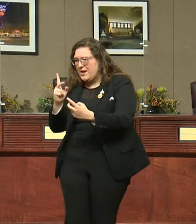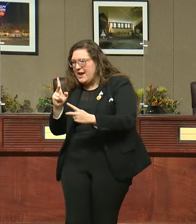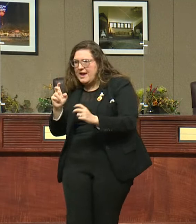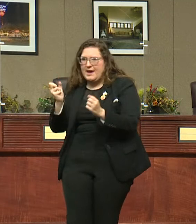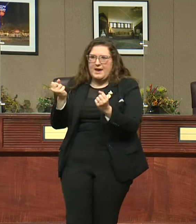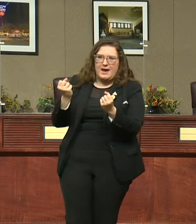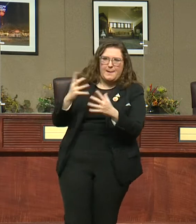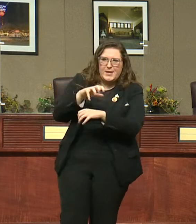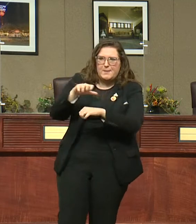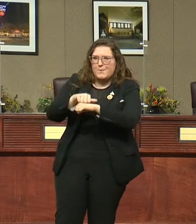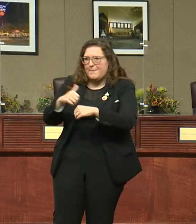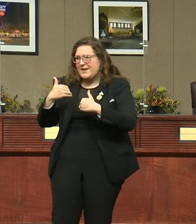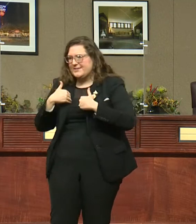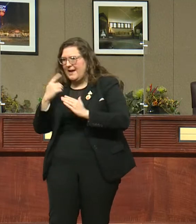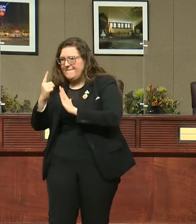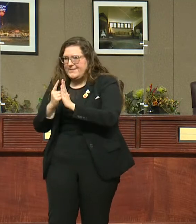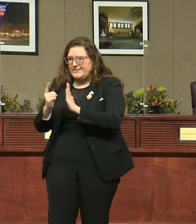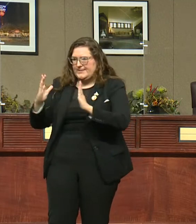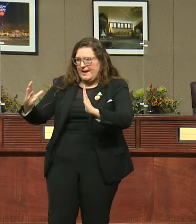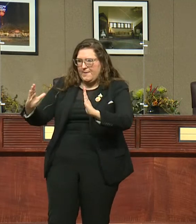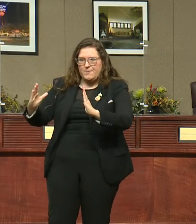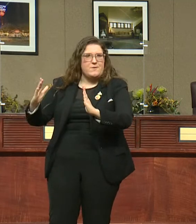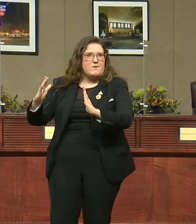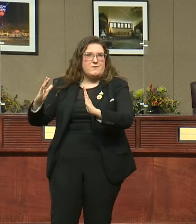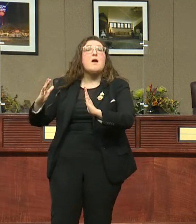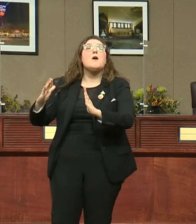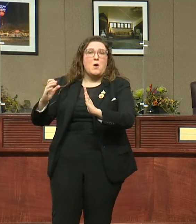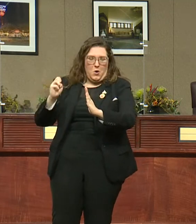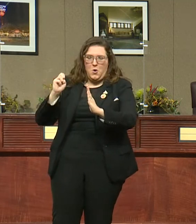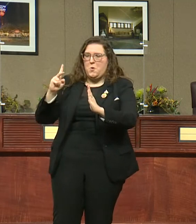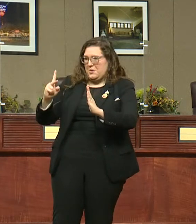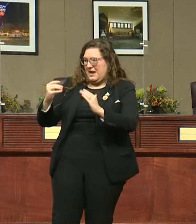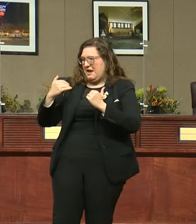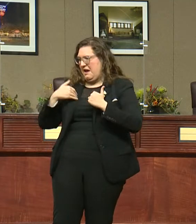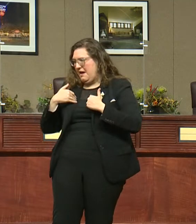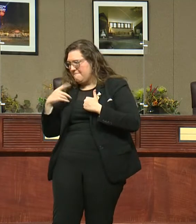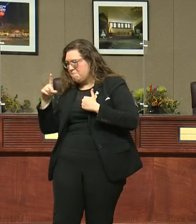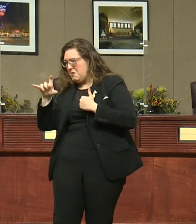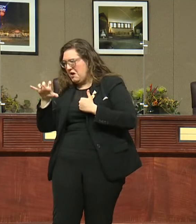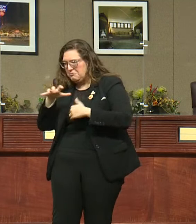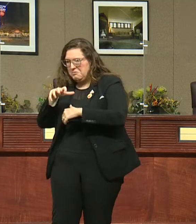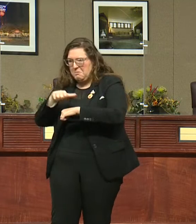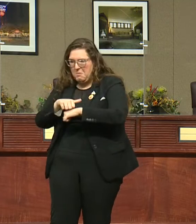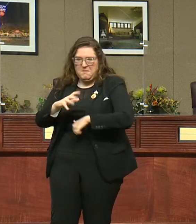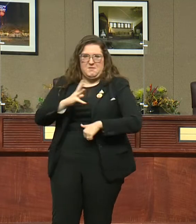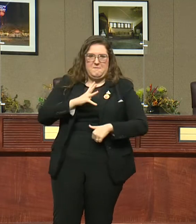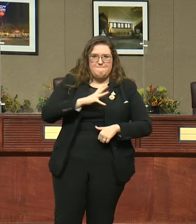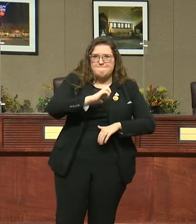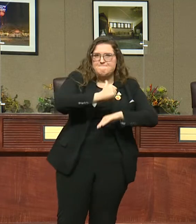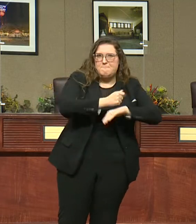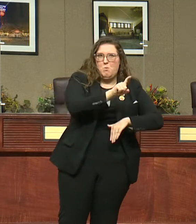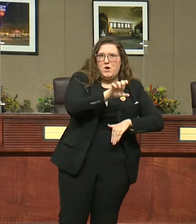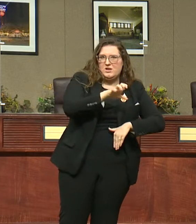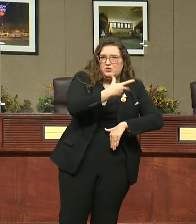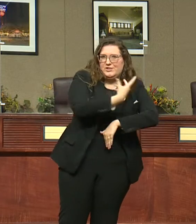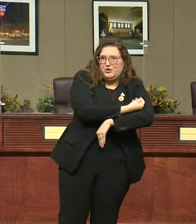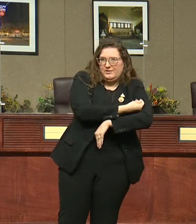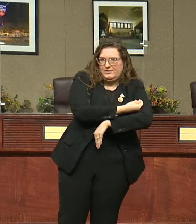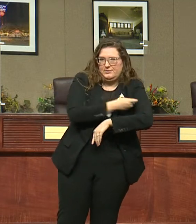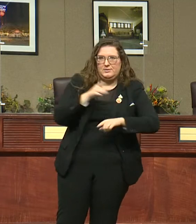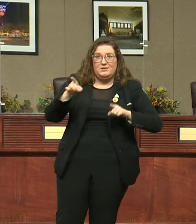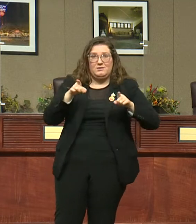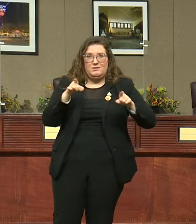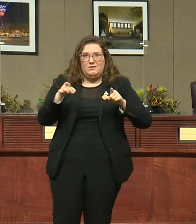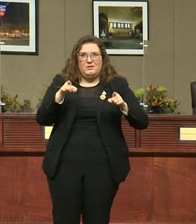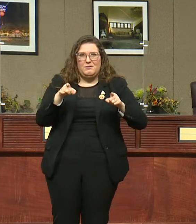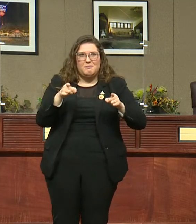for the hour. It's quite an intense process that we have put in place. But the idea is to minimize